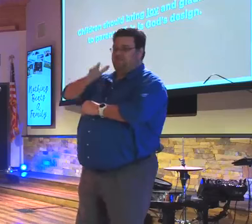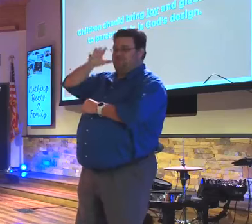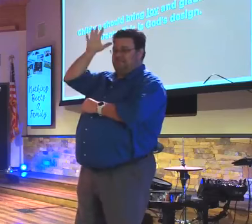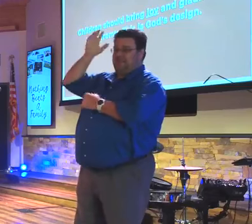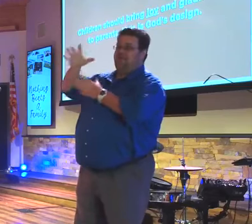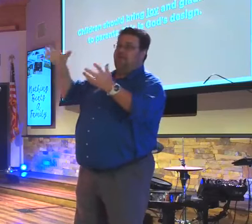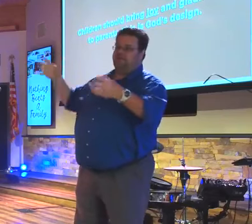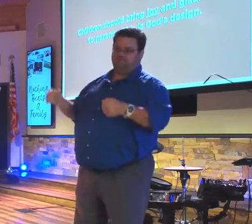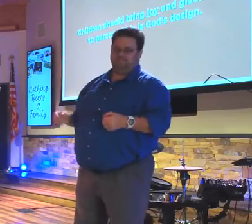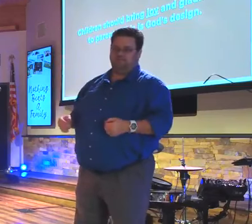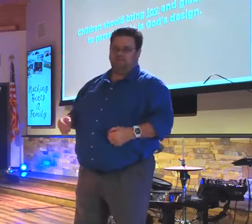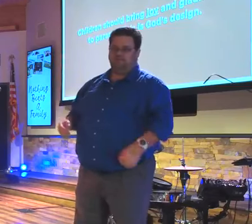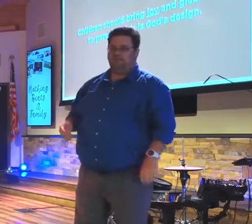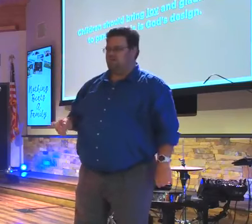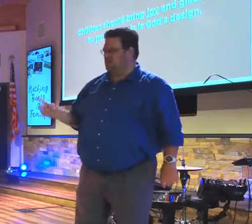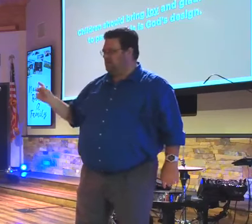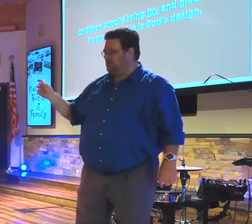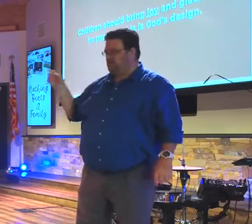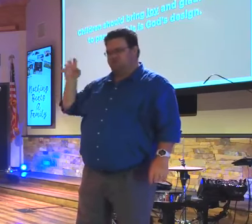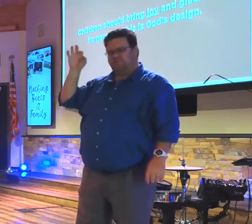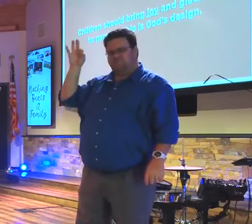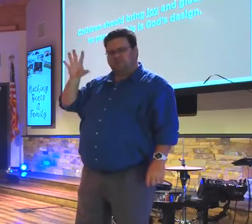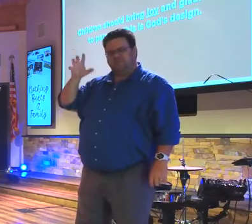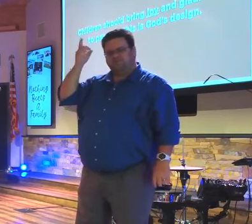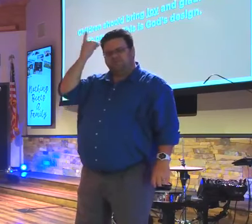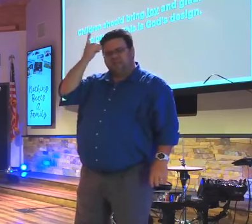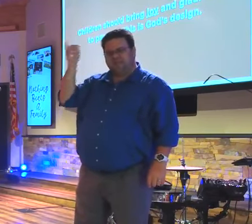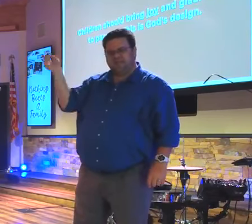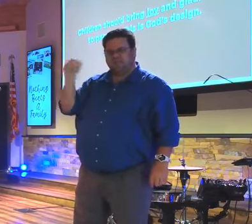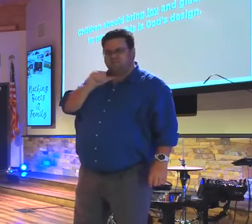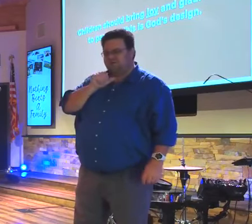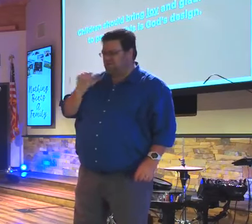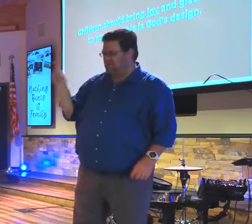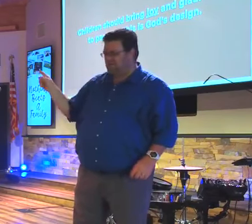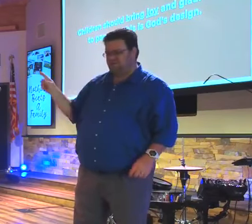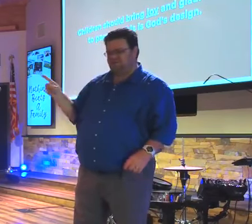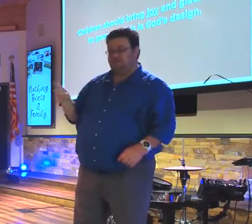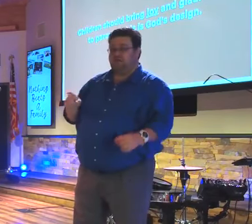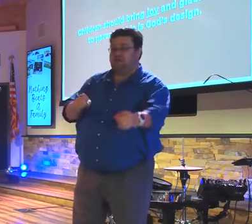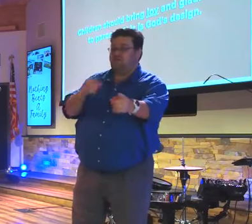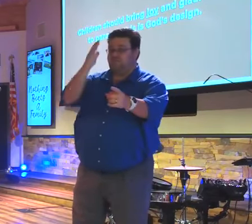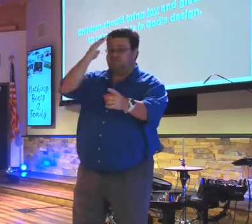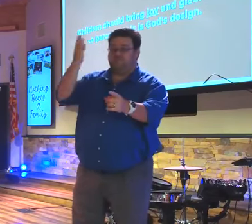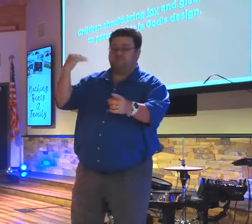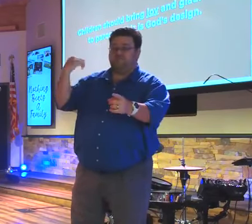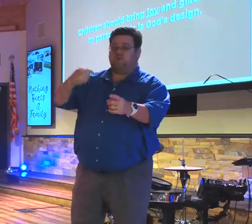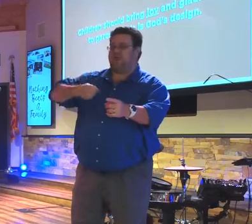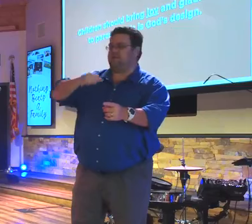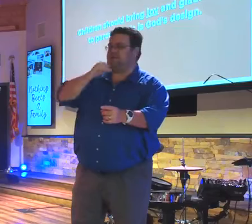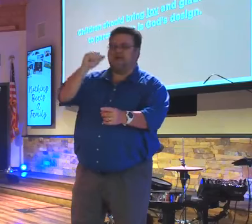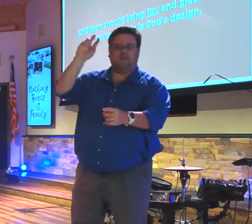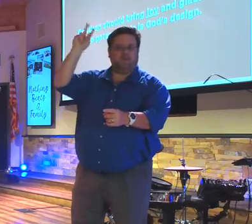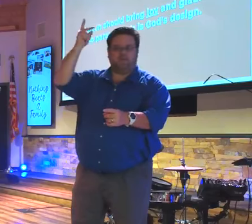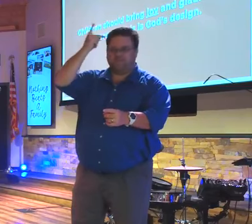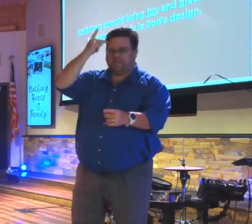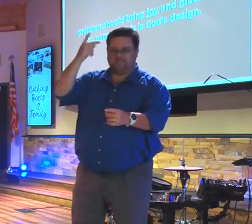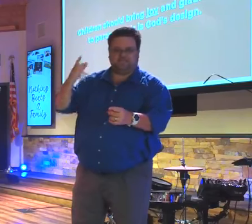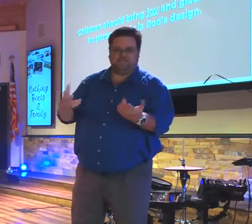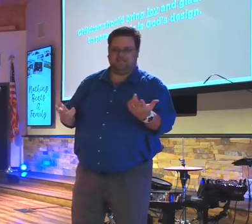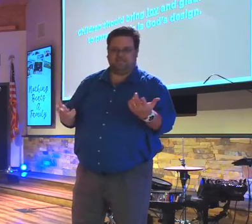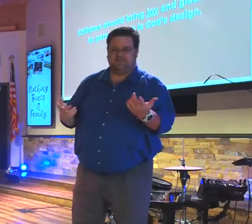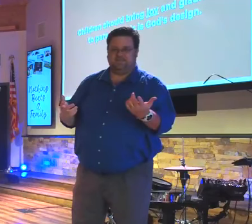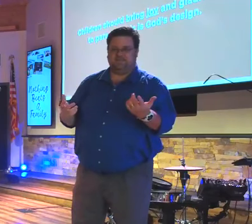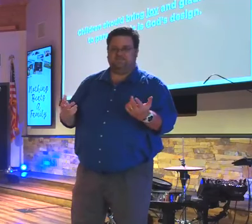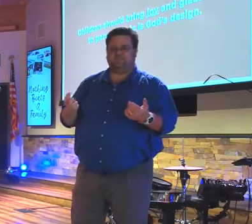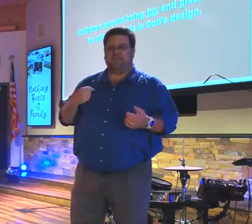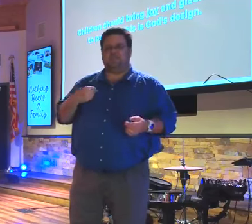really? Did you know I wasn't always Pastor Dan? Did you know when I came out of the womb, they didn't say, let's